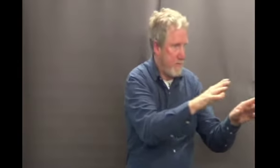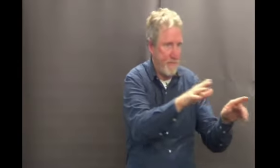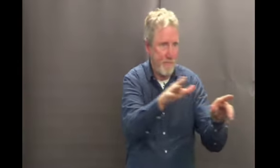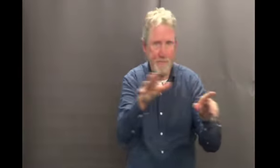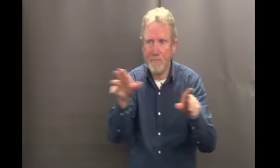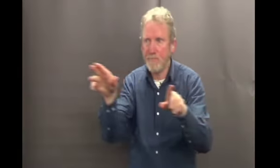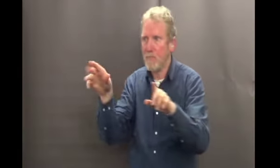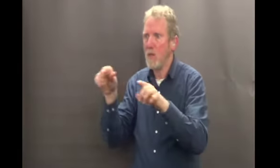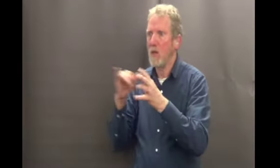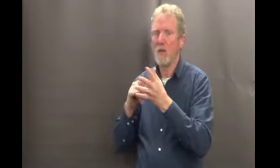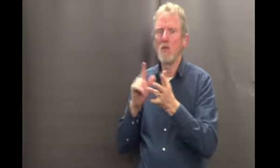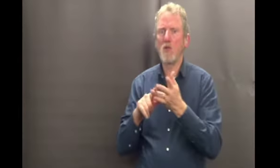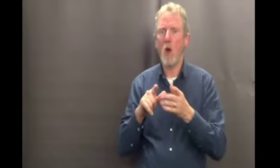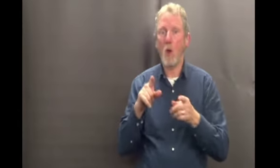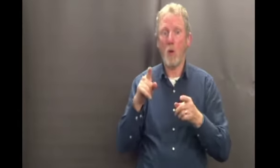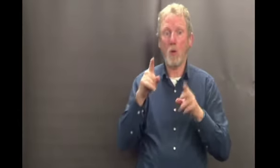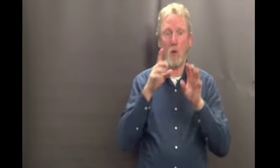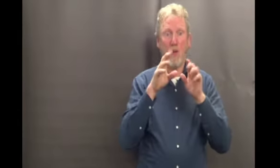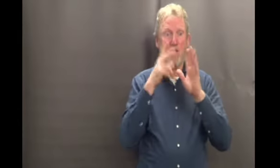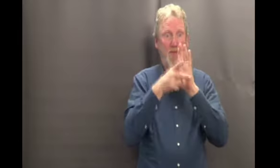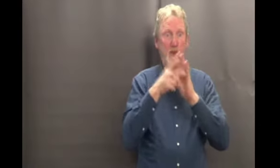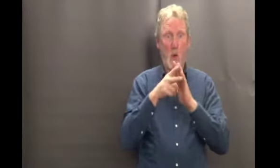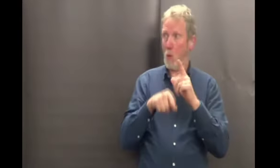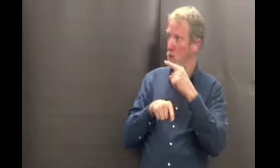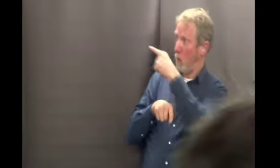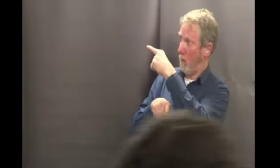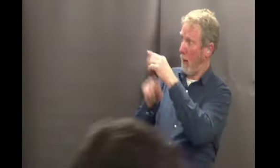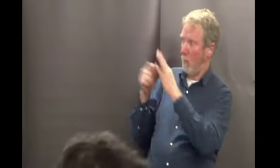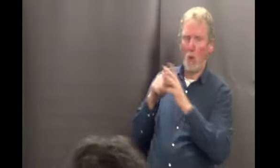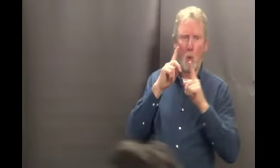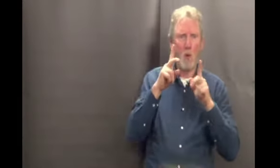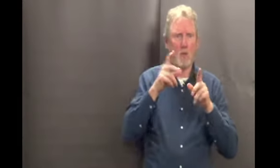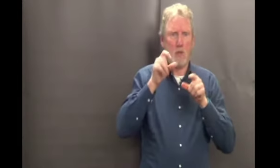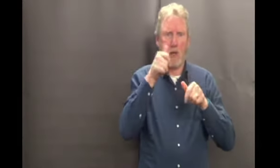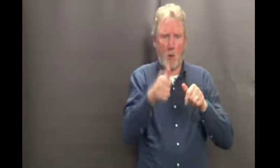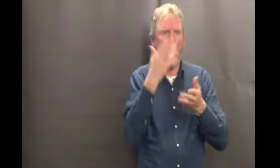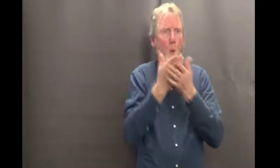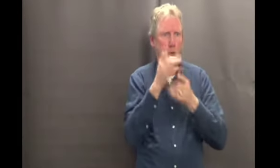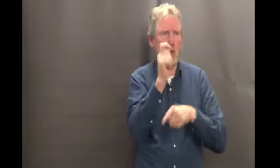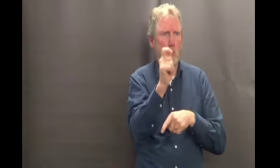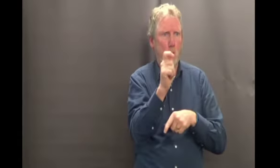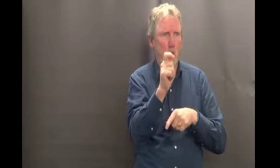to do sight descriptions to people who are deaf and blind who cannot see.